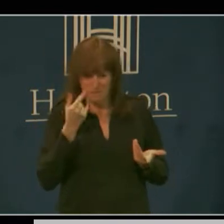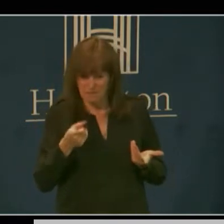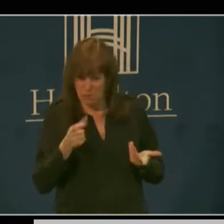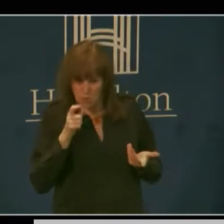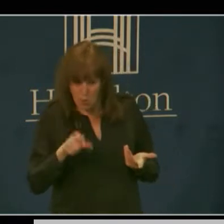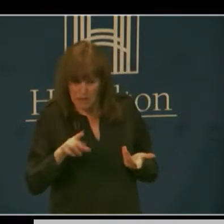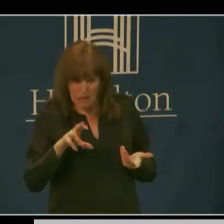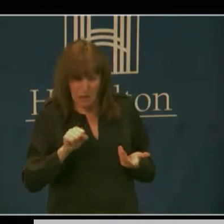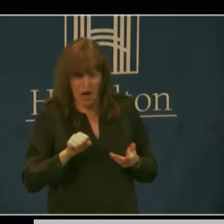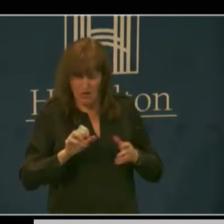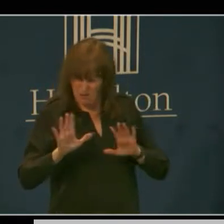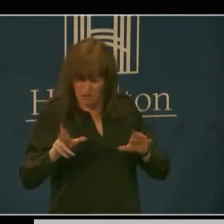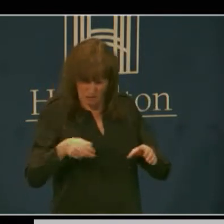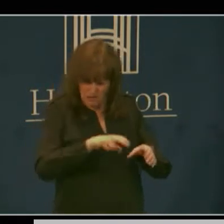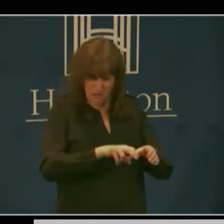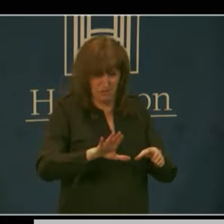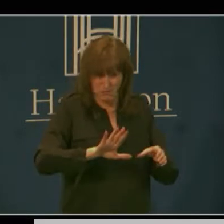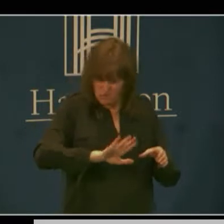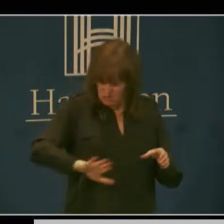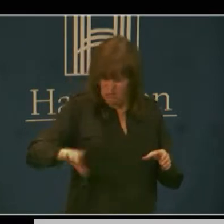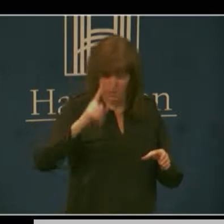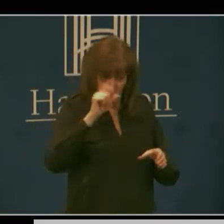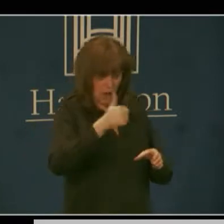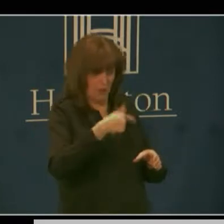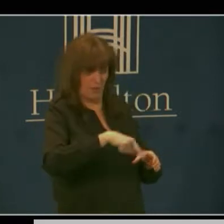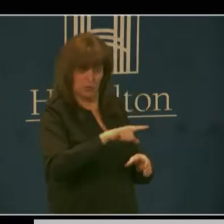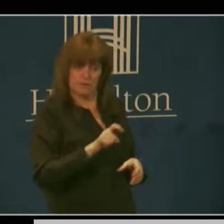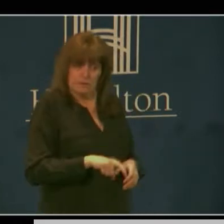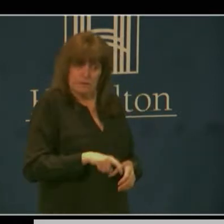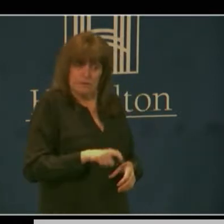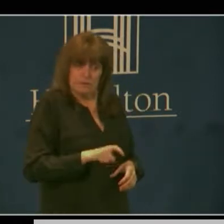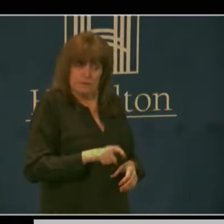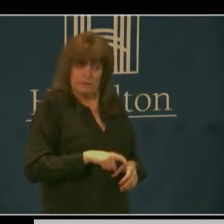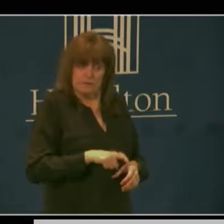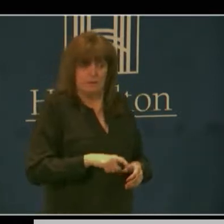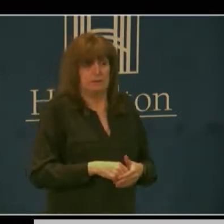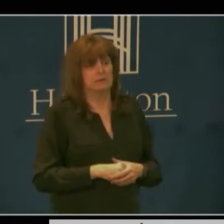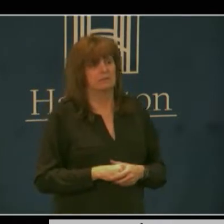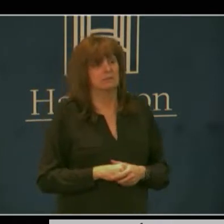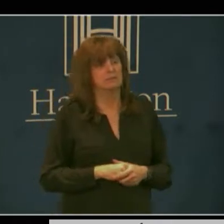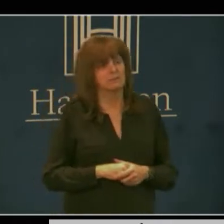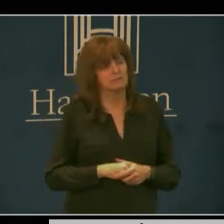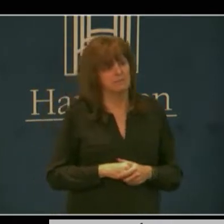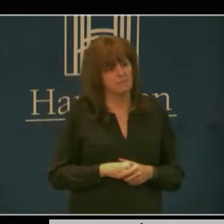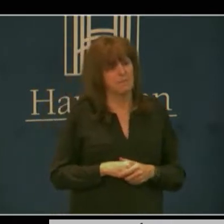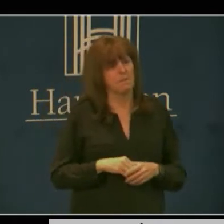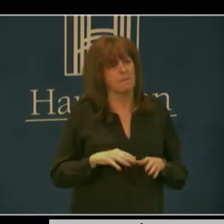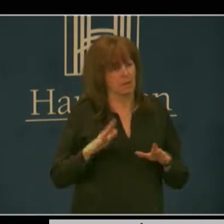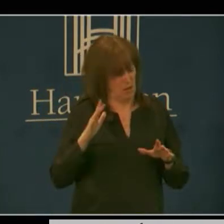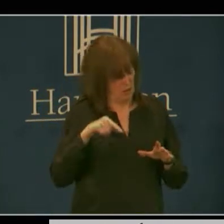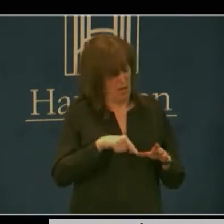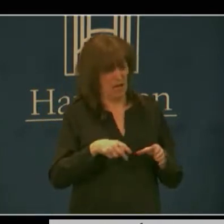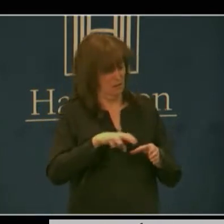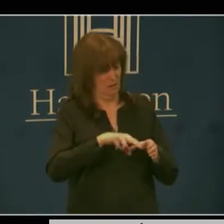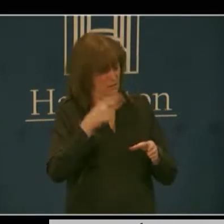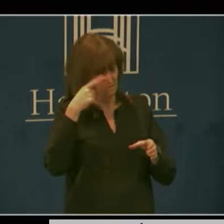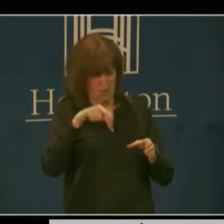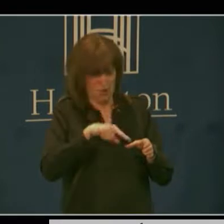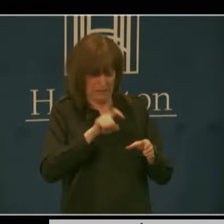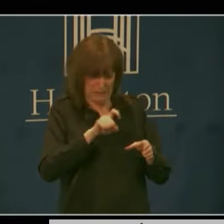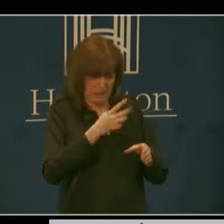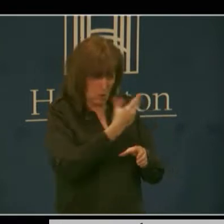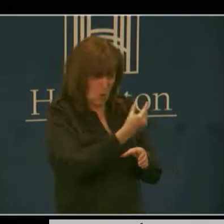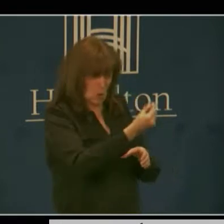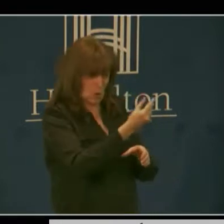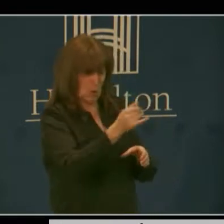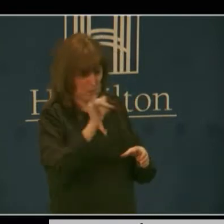for what it needs to be there for at this particular moment, which is to move people for essential trips. The other thing is we do have signs up